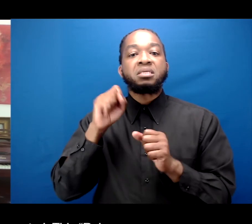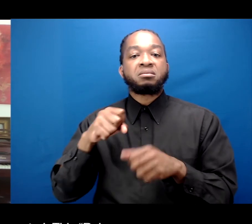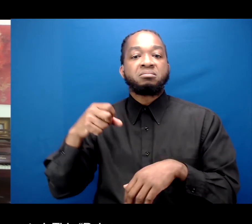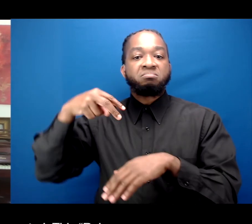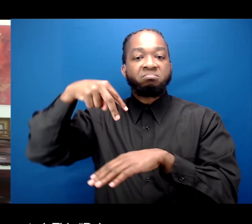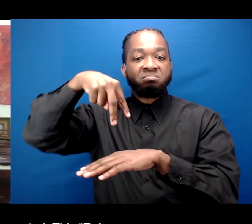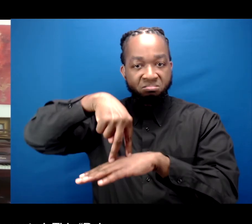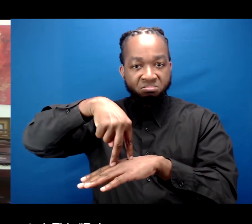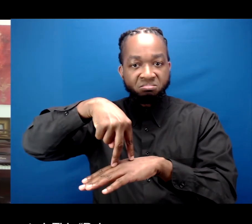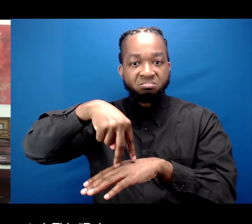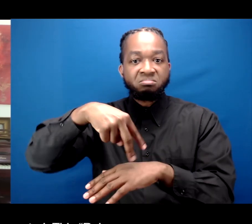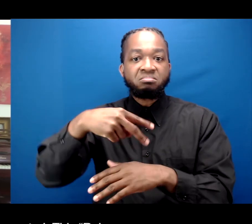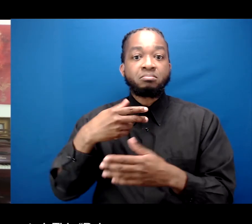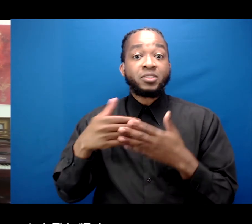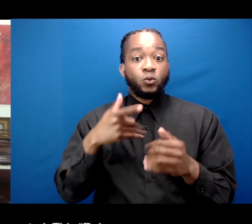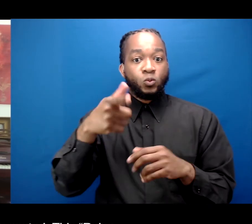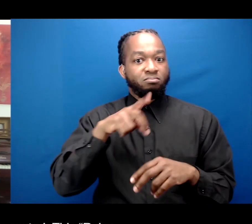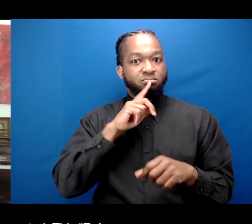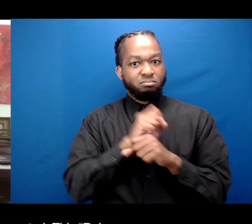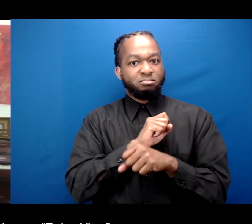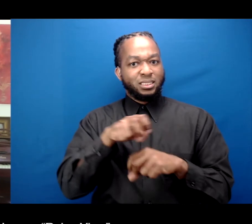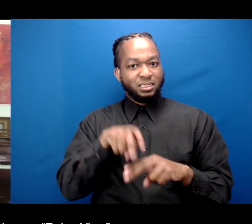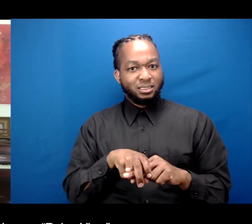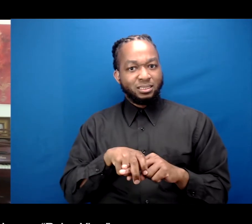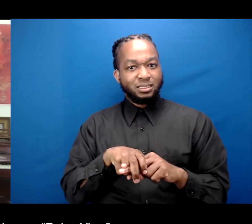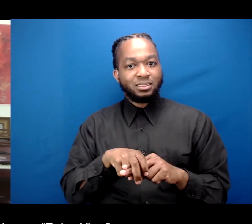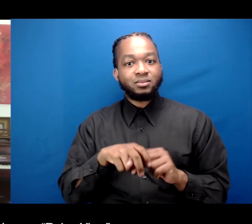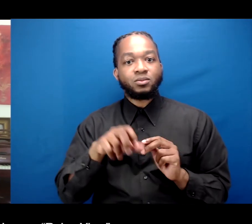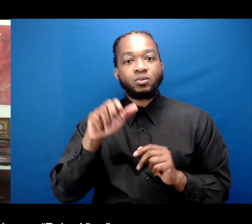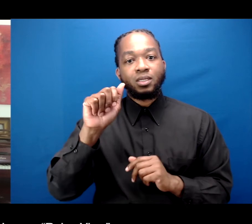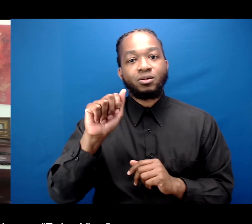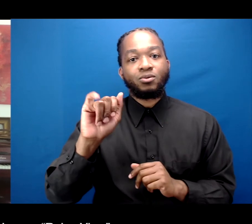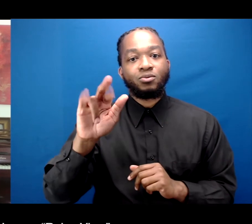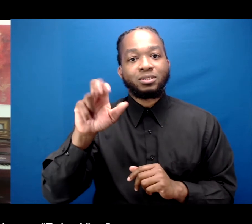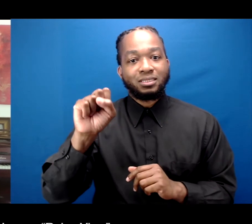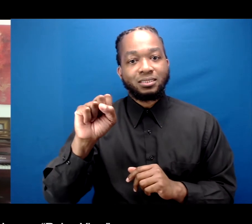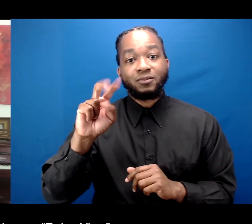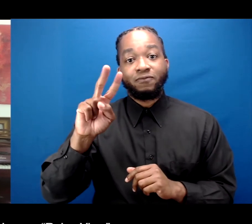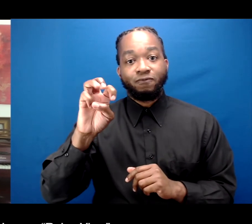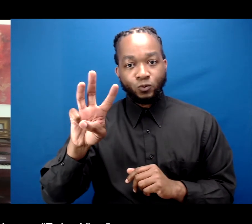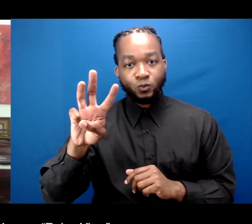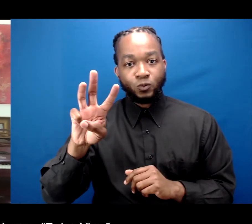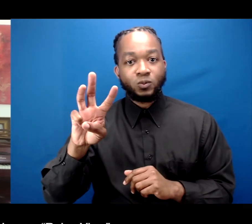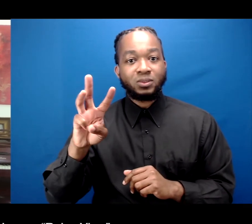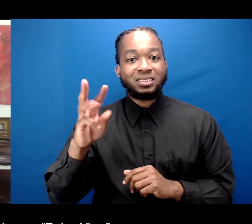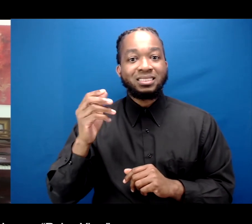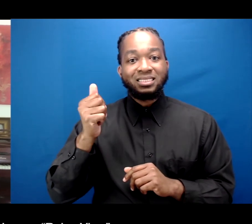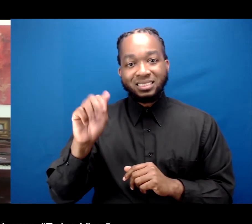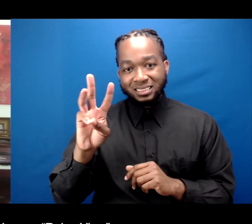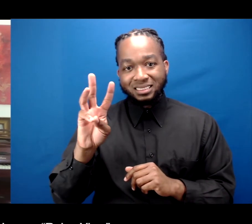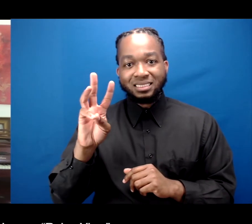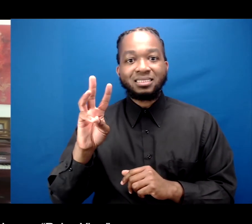seated. This raise view feature raises your viewing height by 16 inches in supported apps. Raise view is still